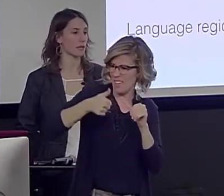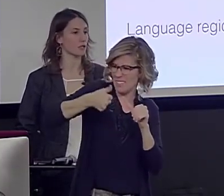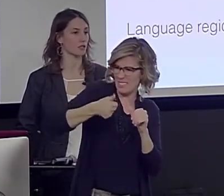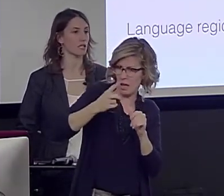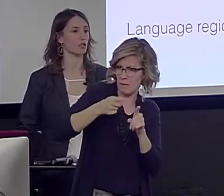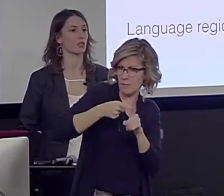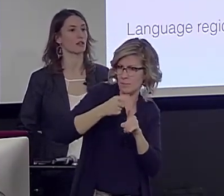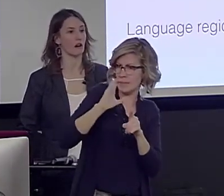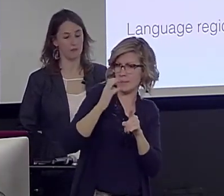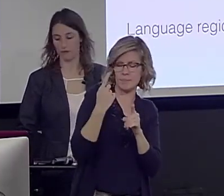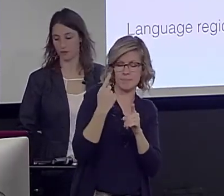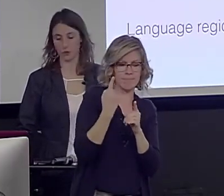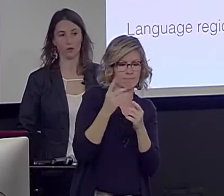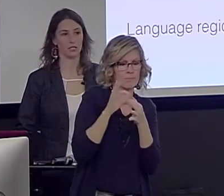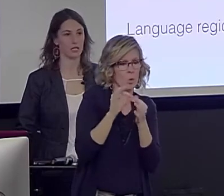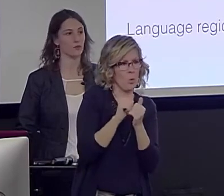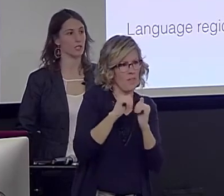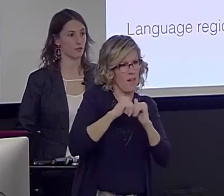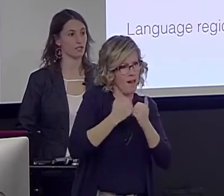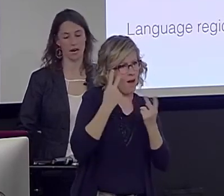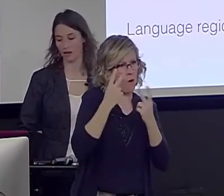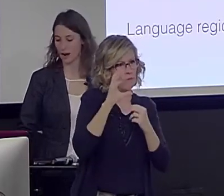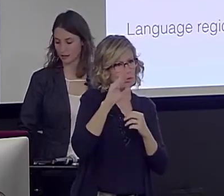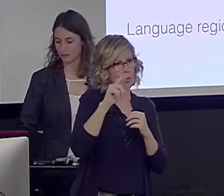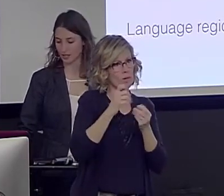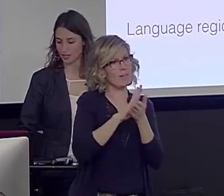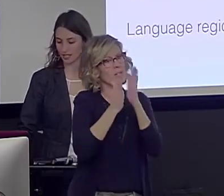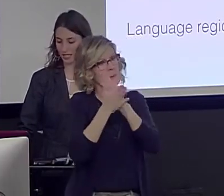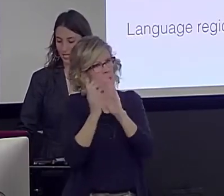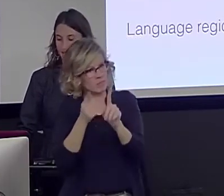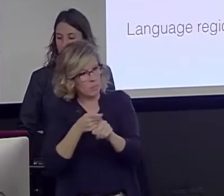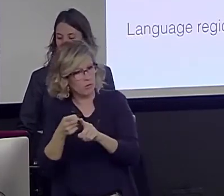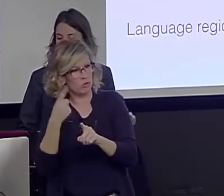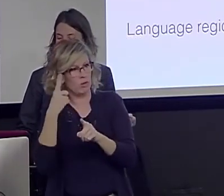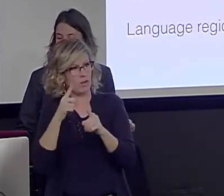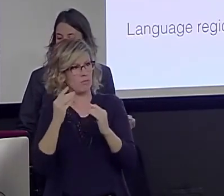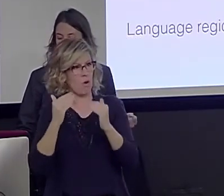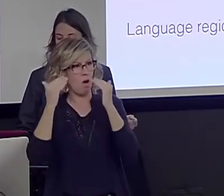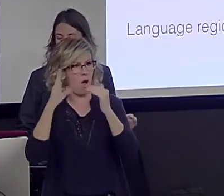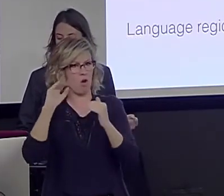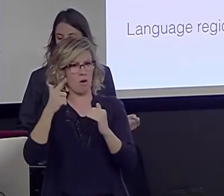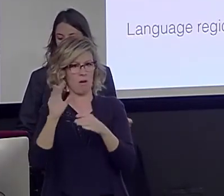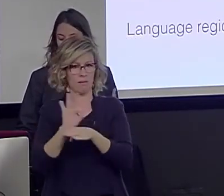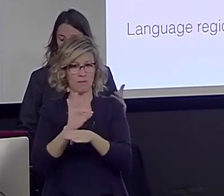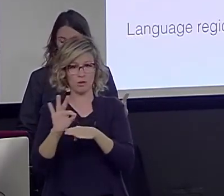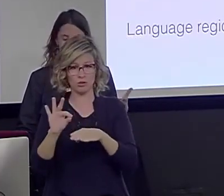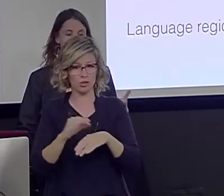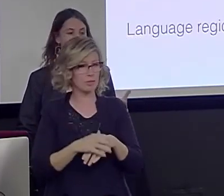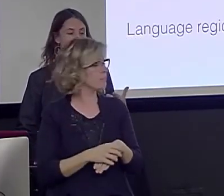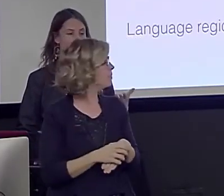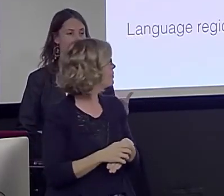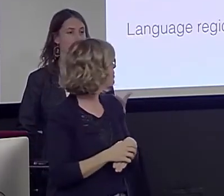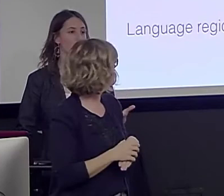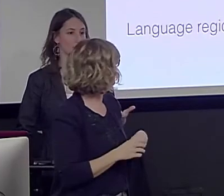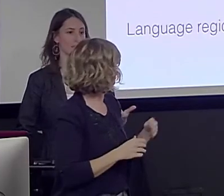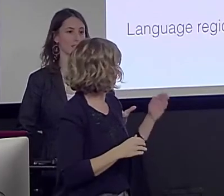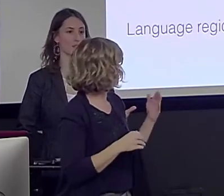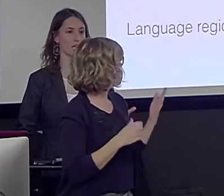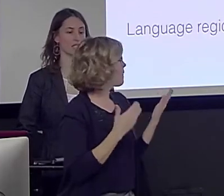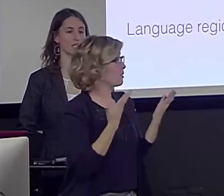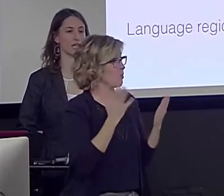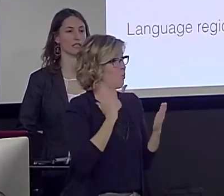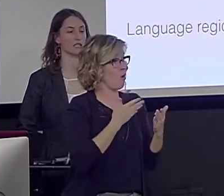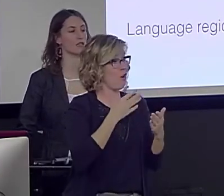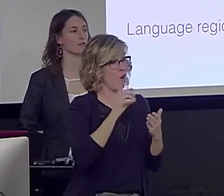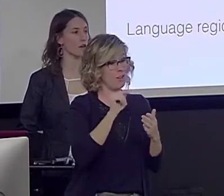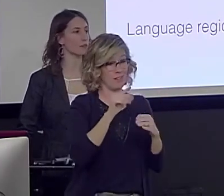to the specialization of the visual cortex for different higher cognitive functions. And so what the developmental data